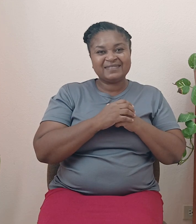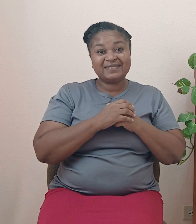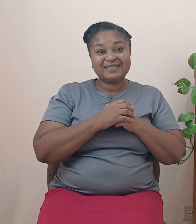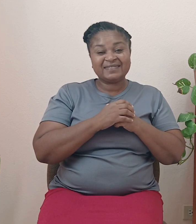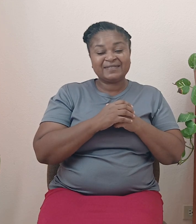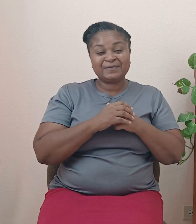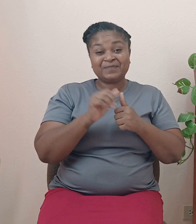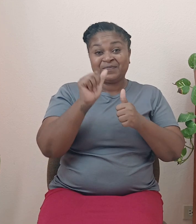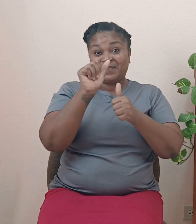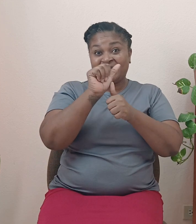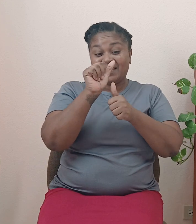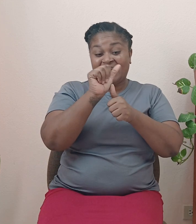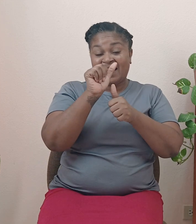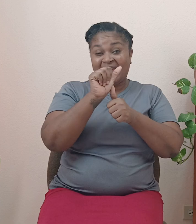A. Bethlehem.